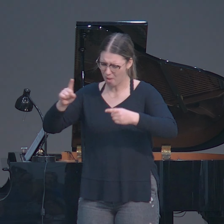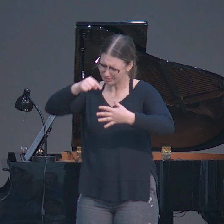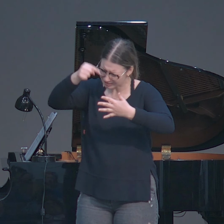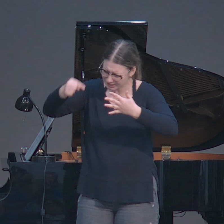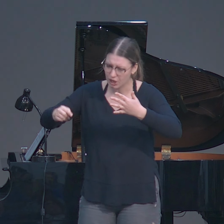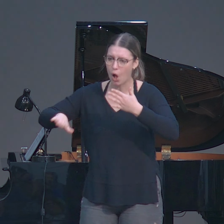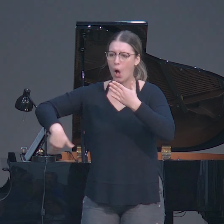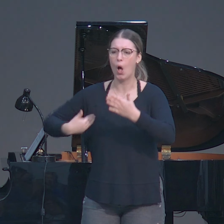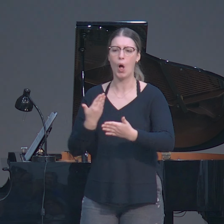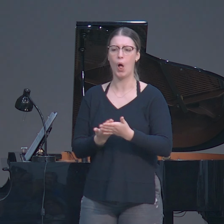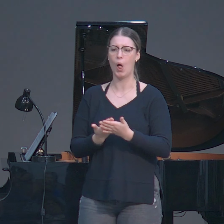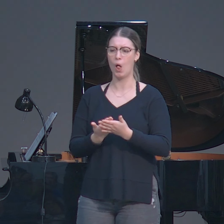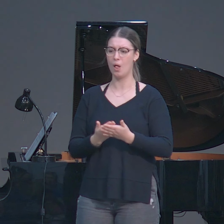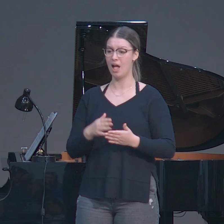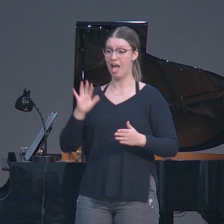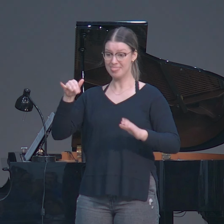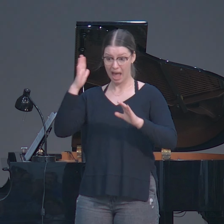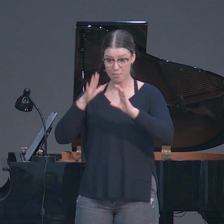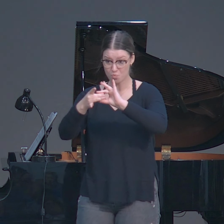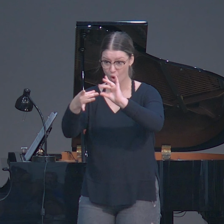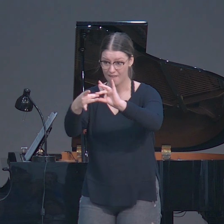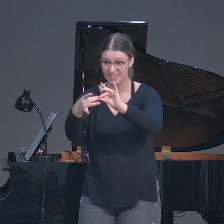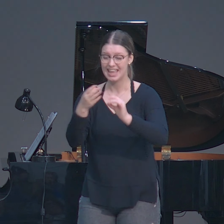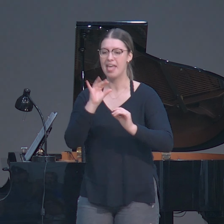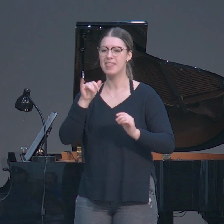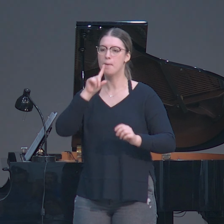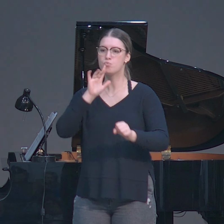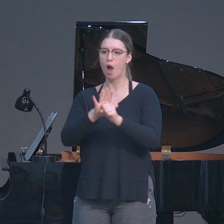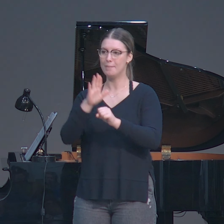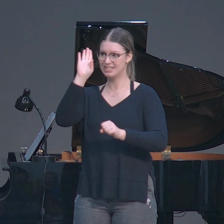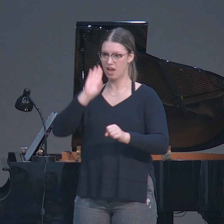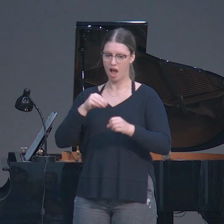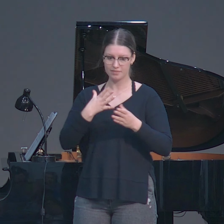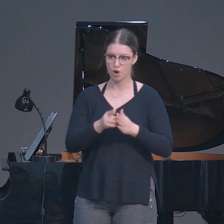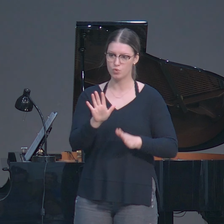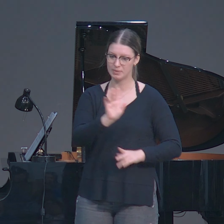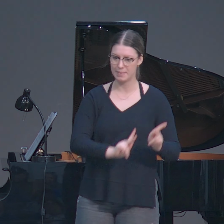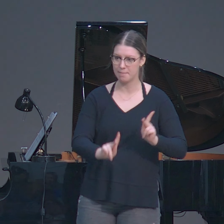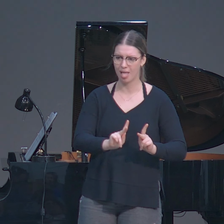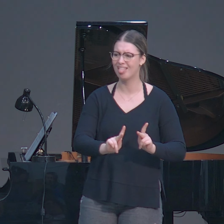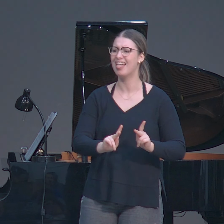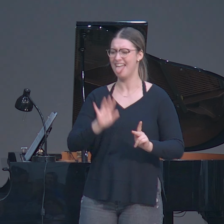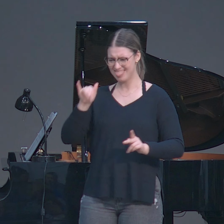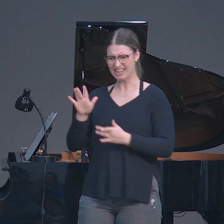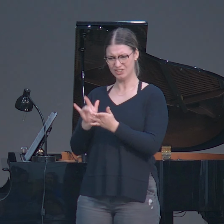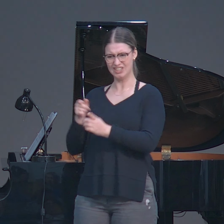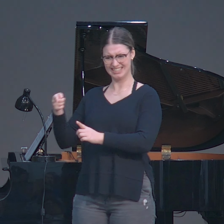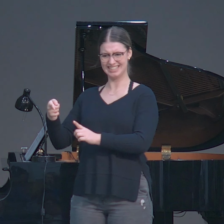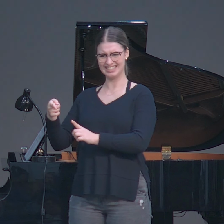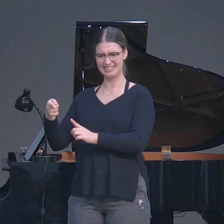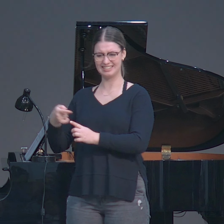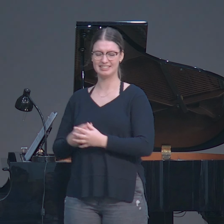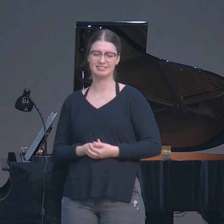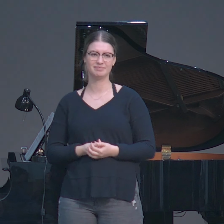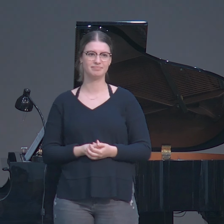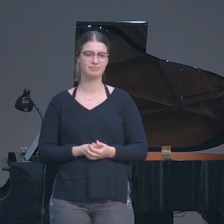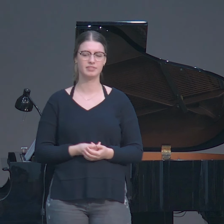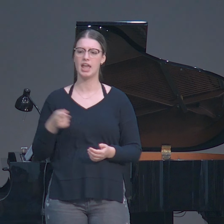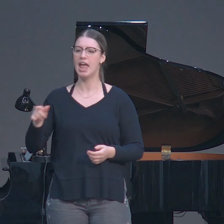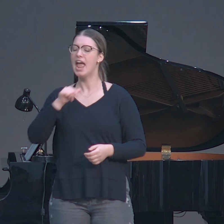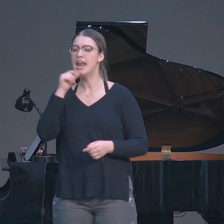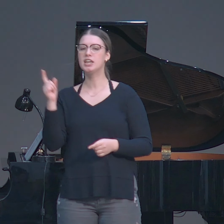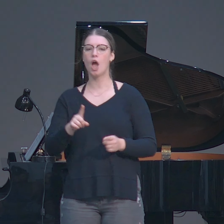He was what the old covenant looked forward to. He didn't come to give credence to traditions